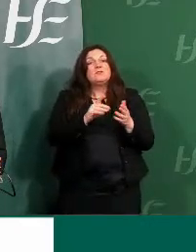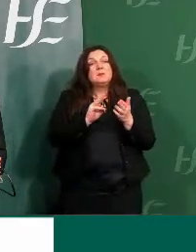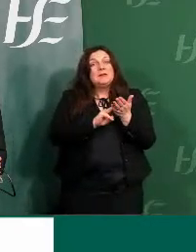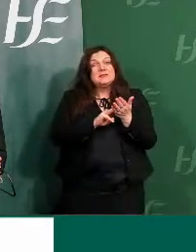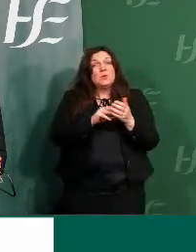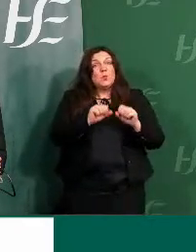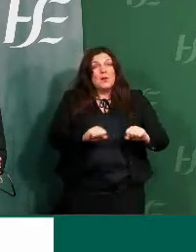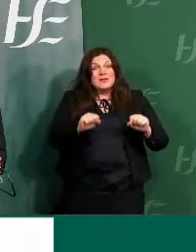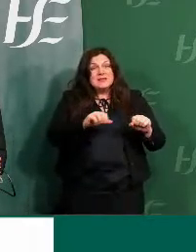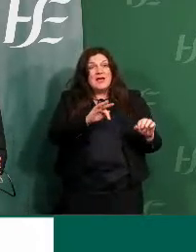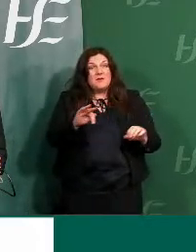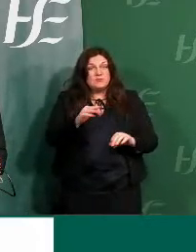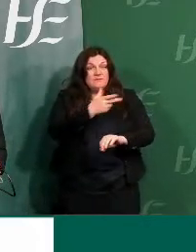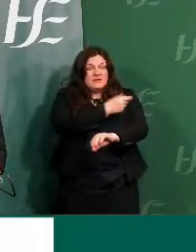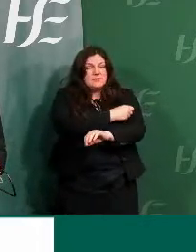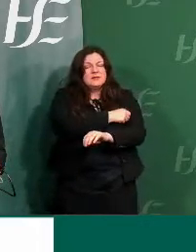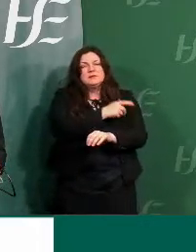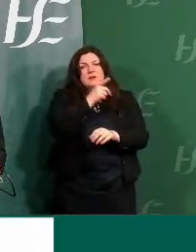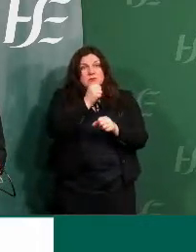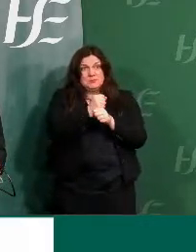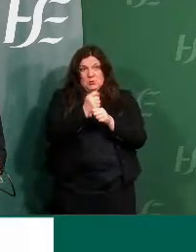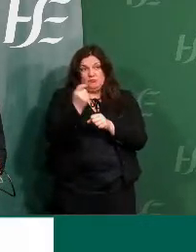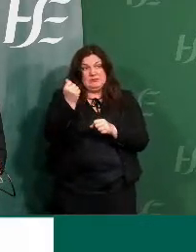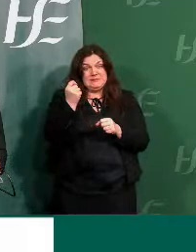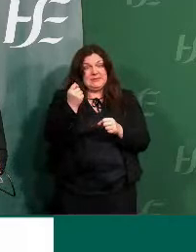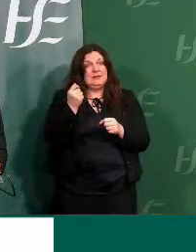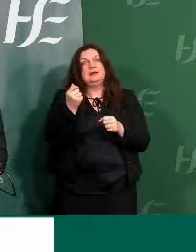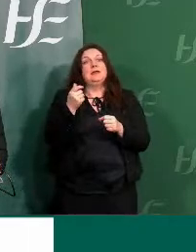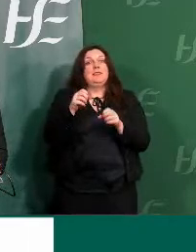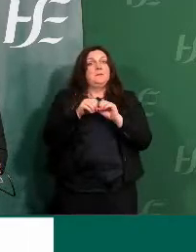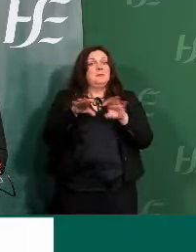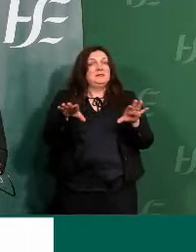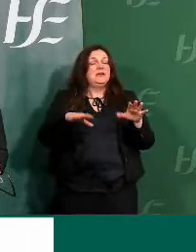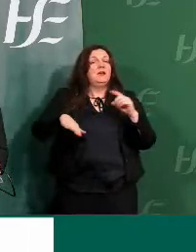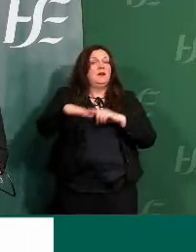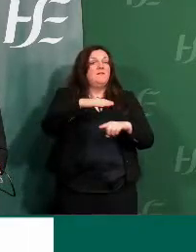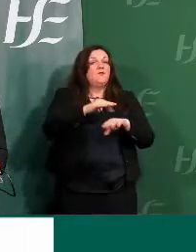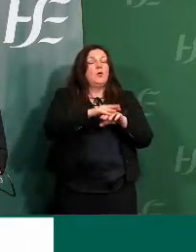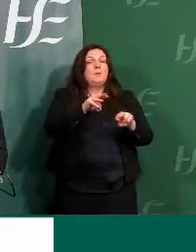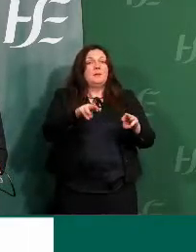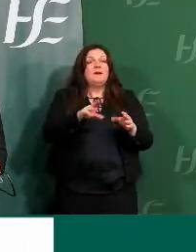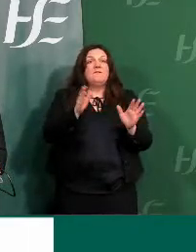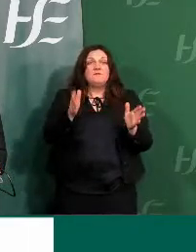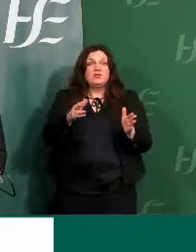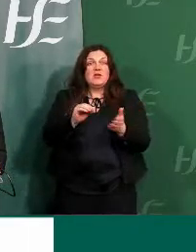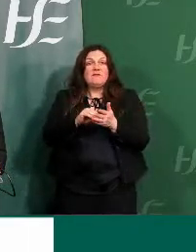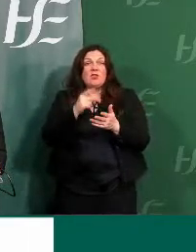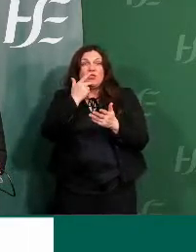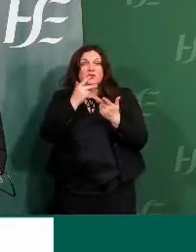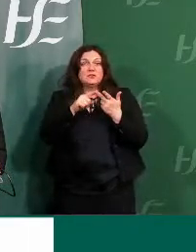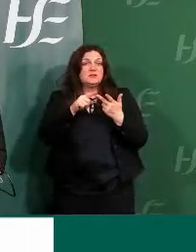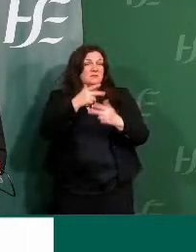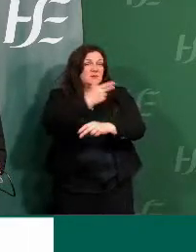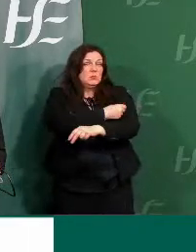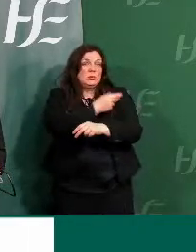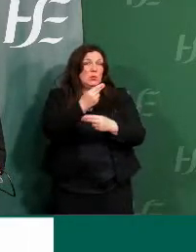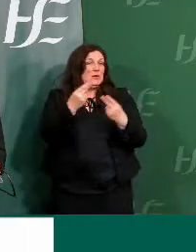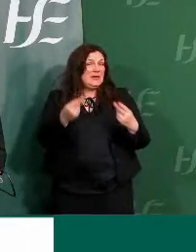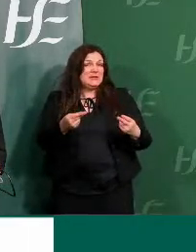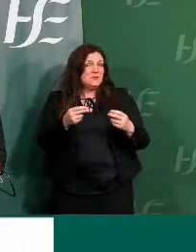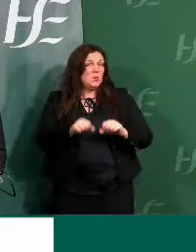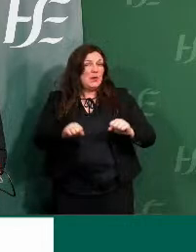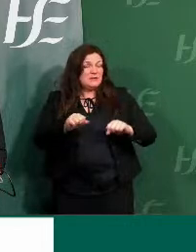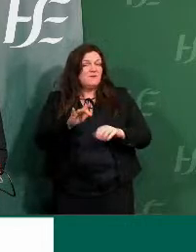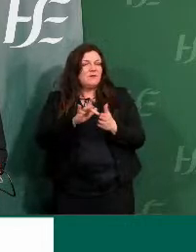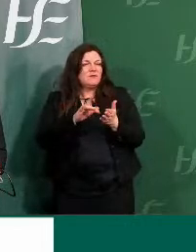after vaccination that was talked about recently in the media, that's for people who have had their booster vaccine. They don't necessarily need to wait for 15